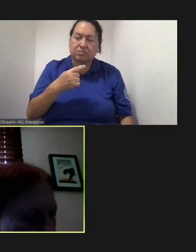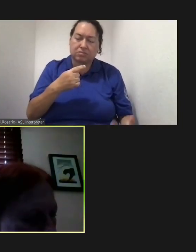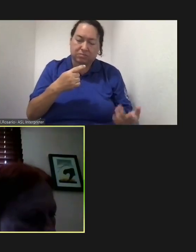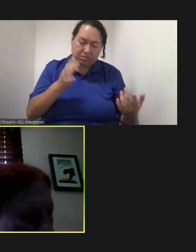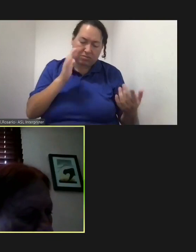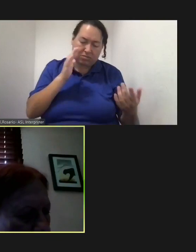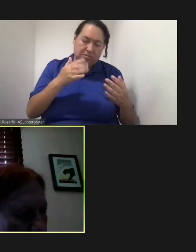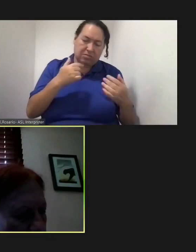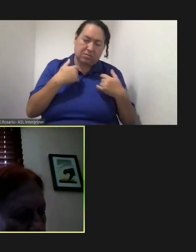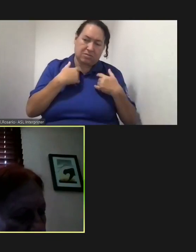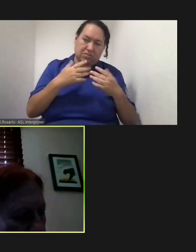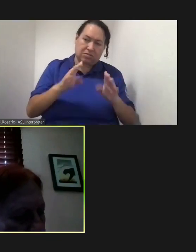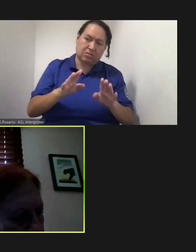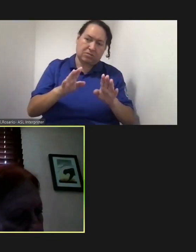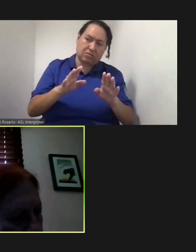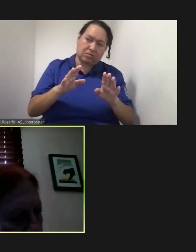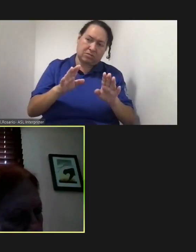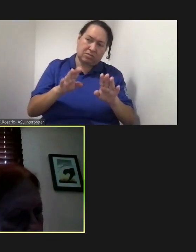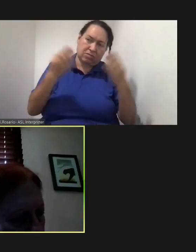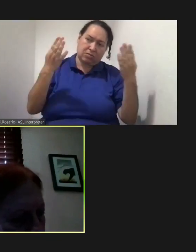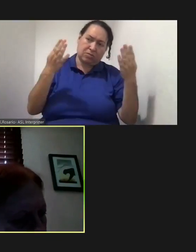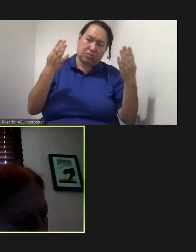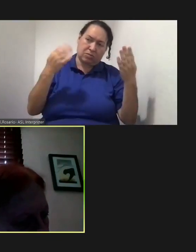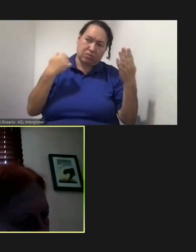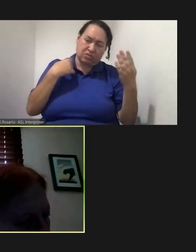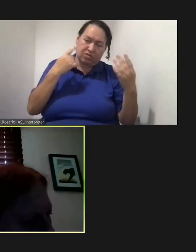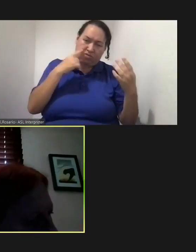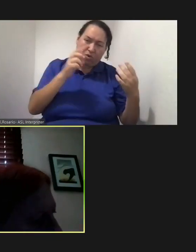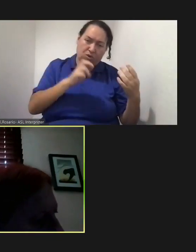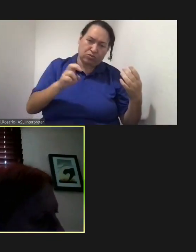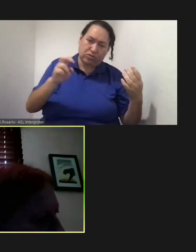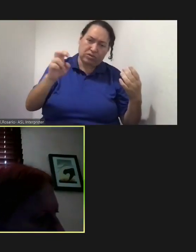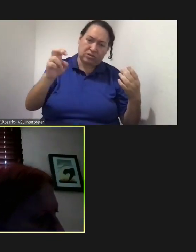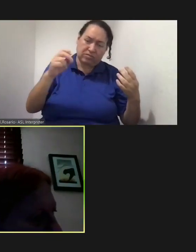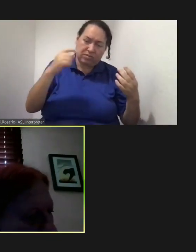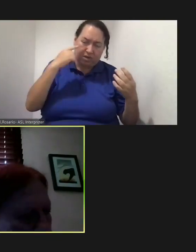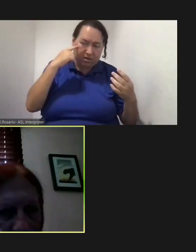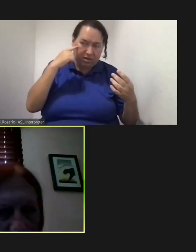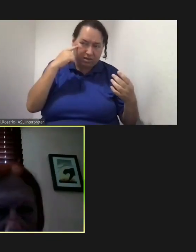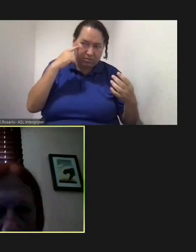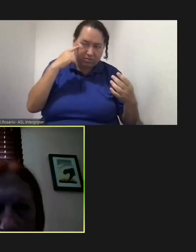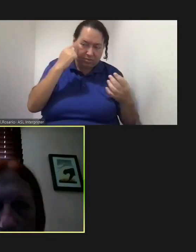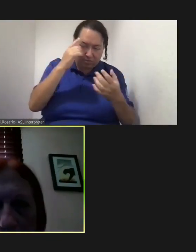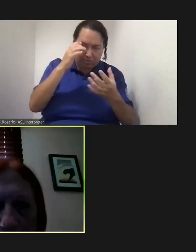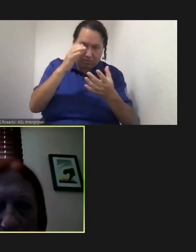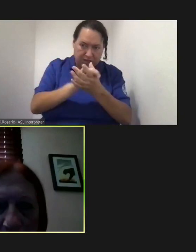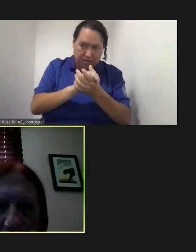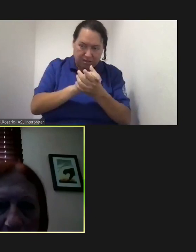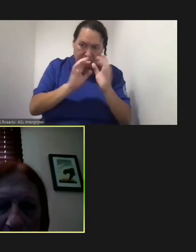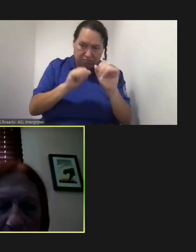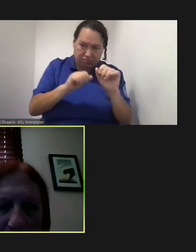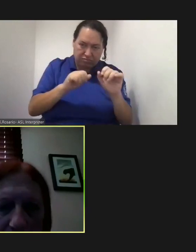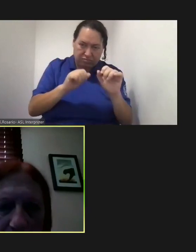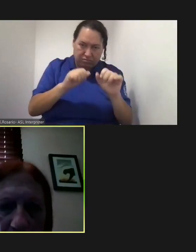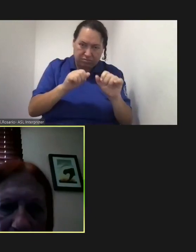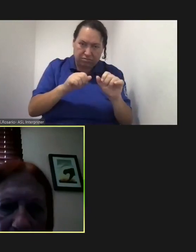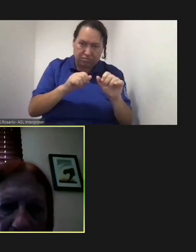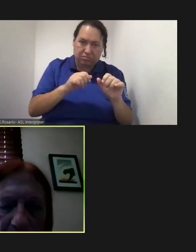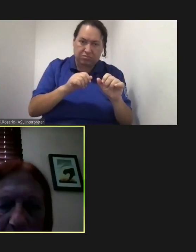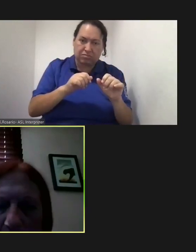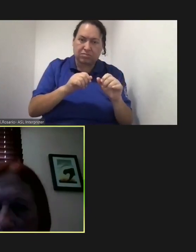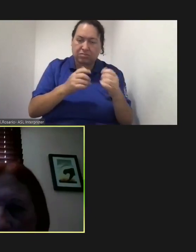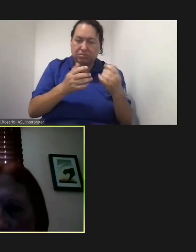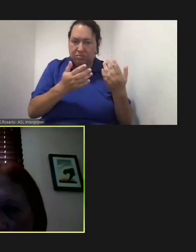tourism as, I believe, possible. Could you